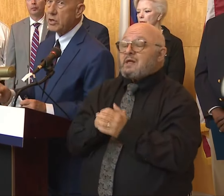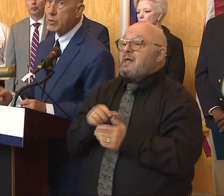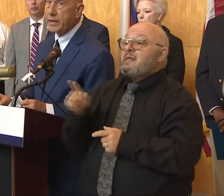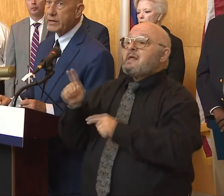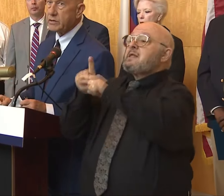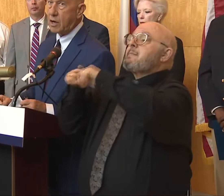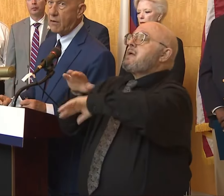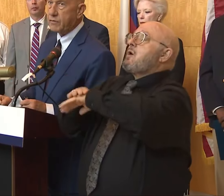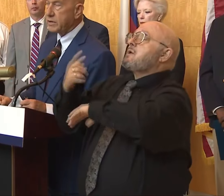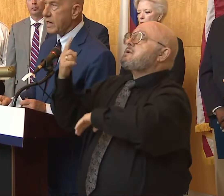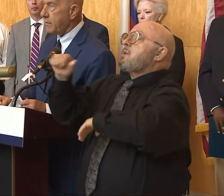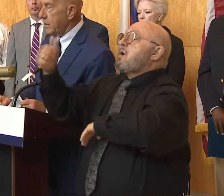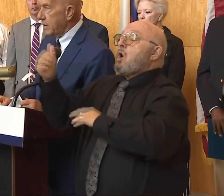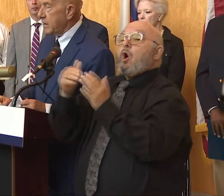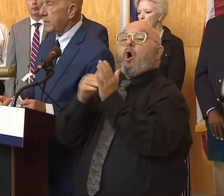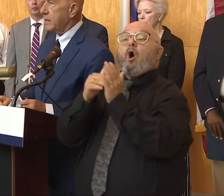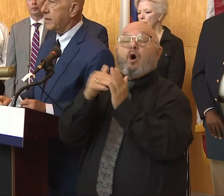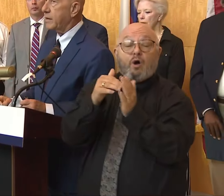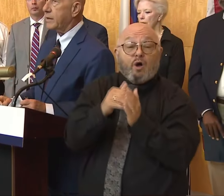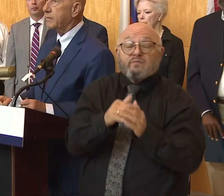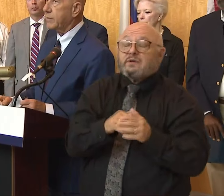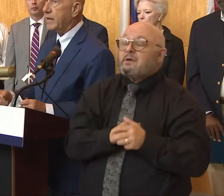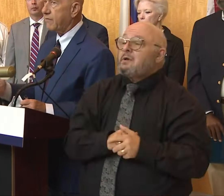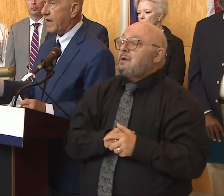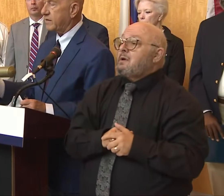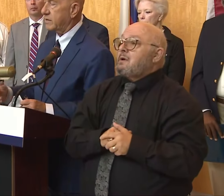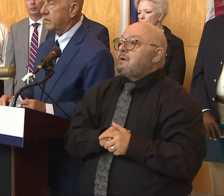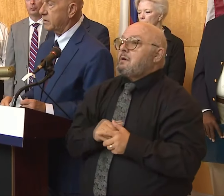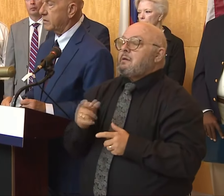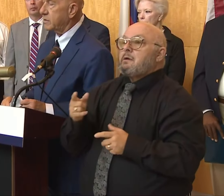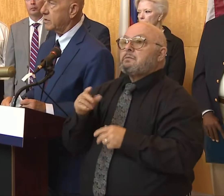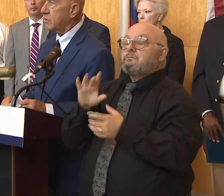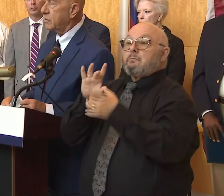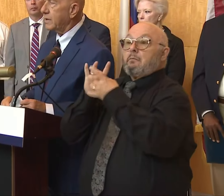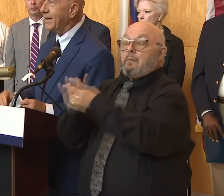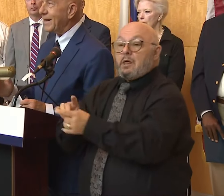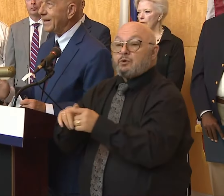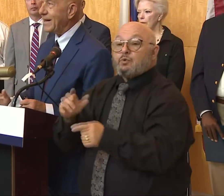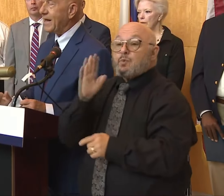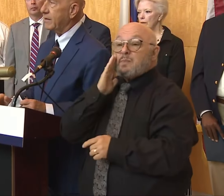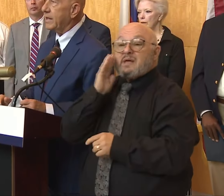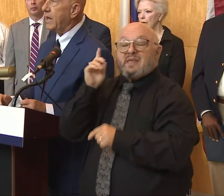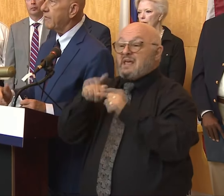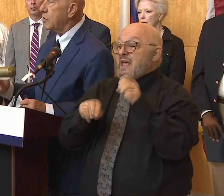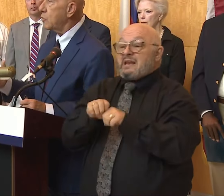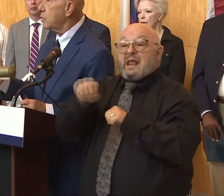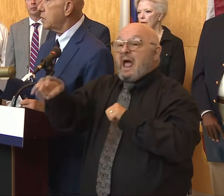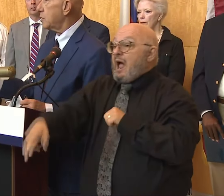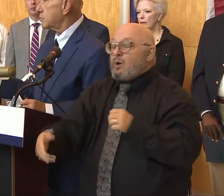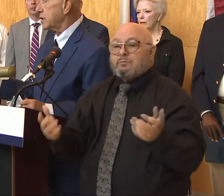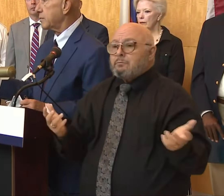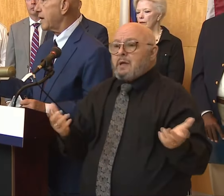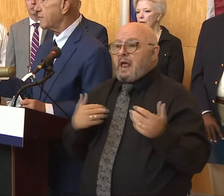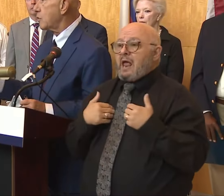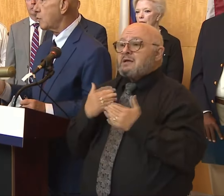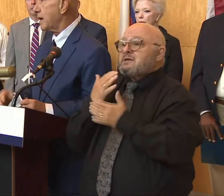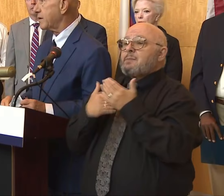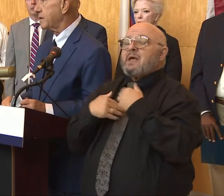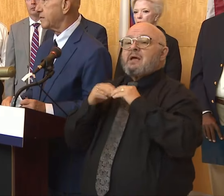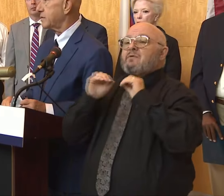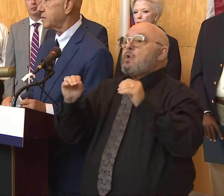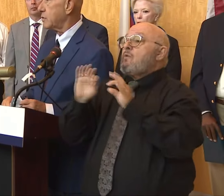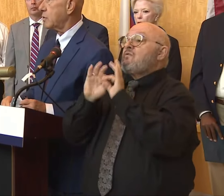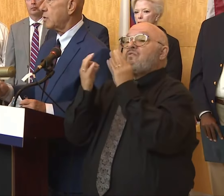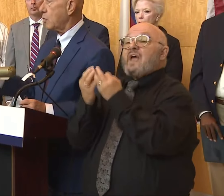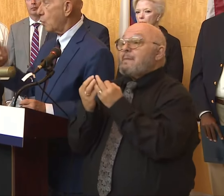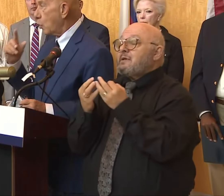on someone else. Oftentimes, they're bedfastened, so they can't get out. They have no, some have no